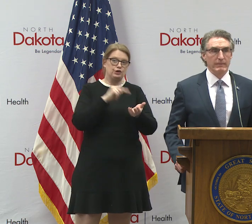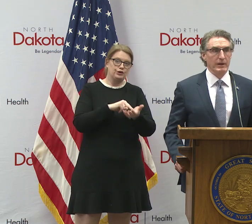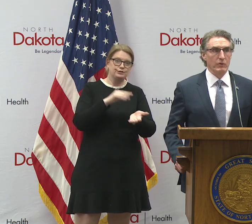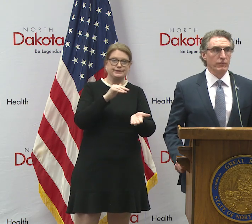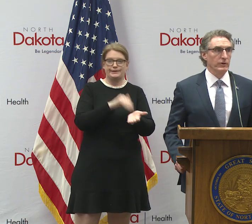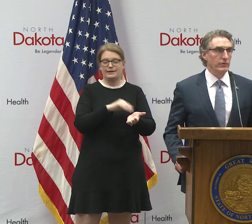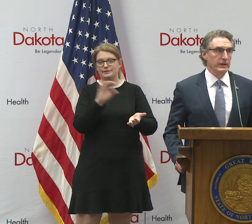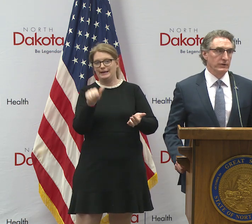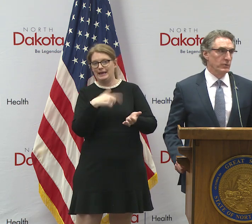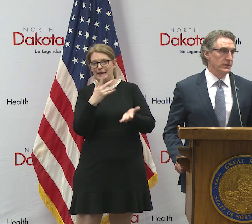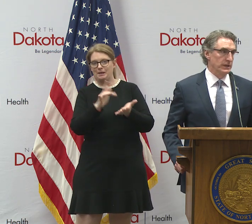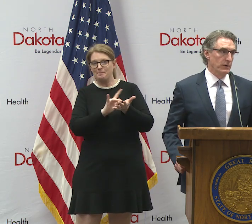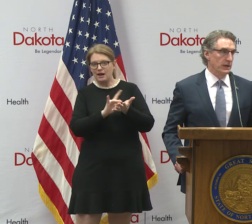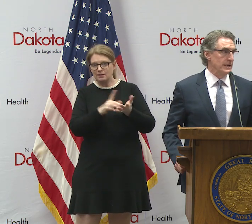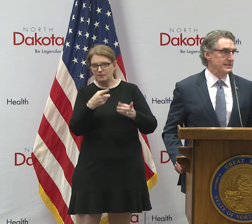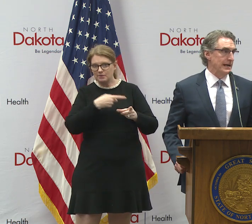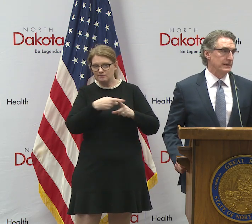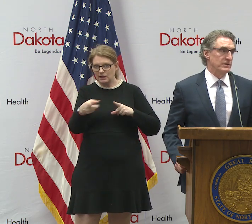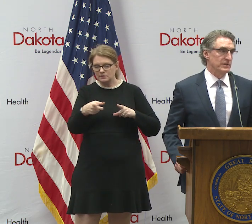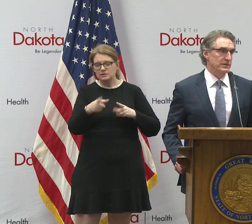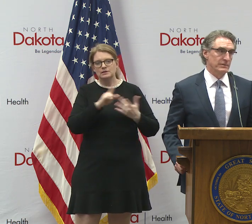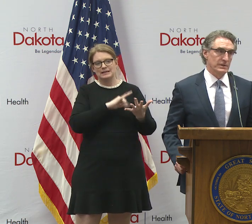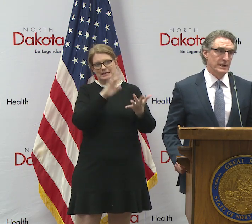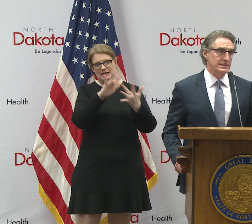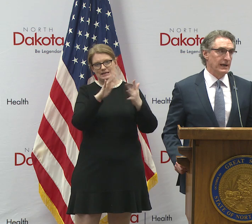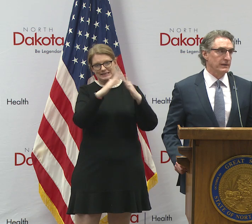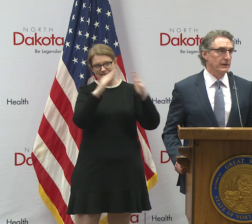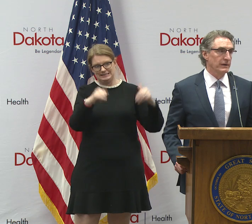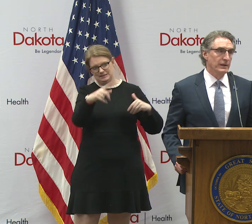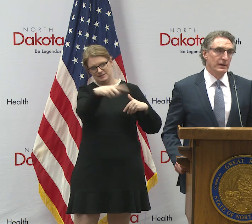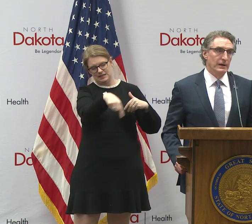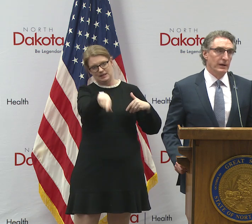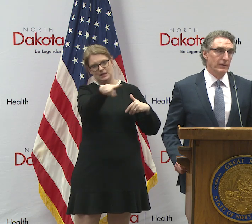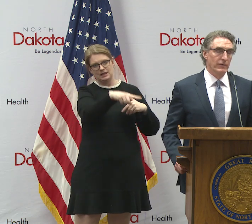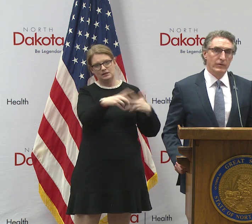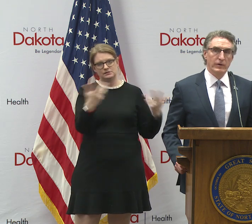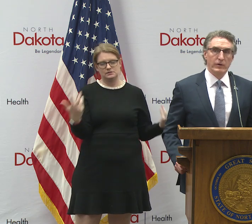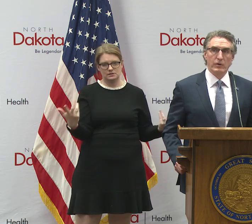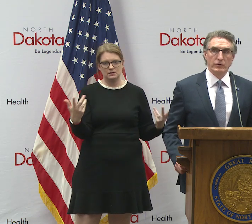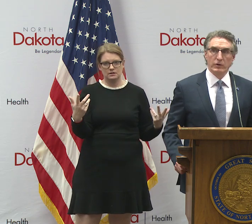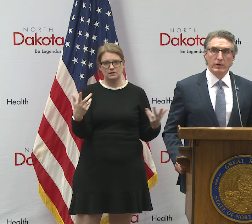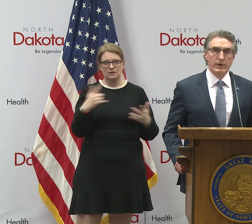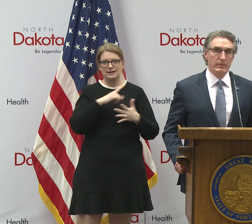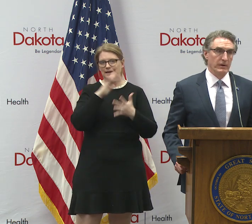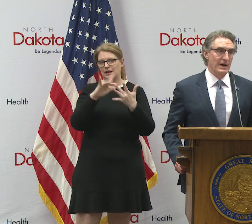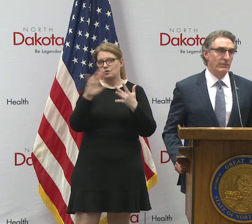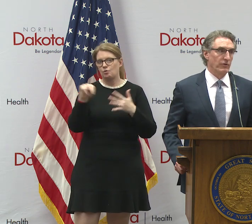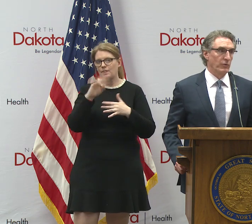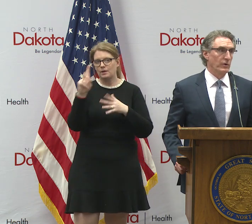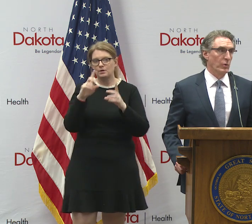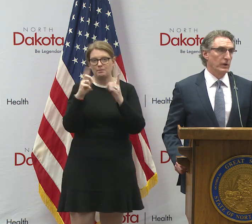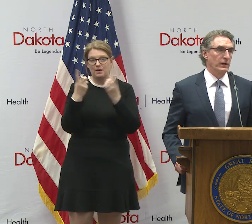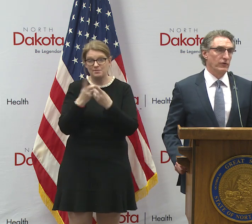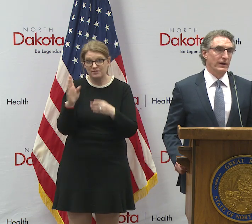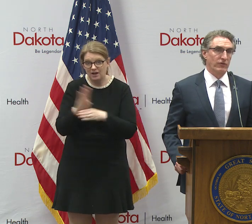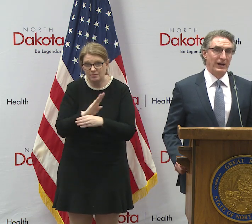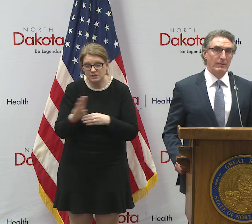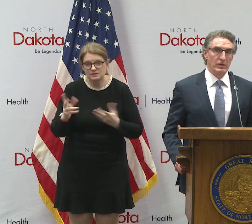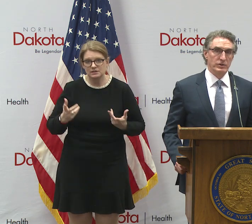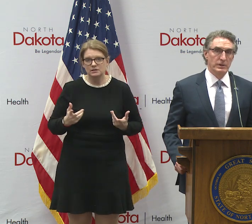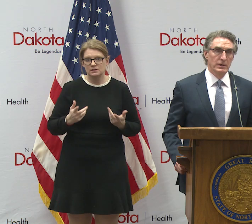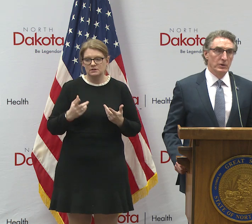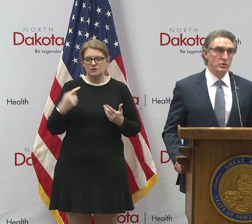doctor, any medical field thing to reach out, contact these systems, contact the North Dakota Department of Commerce. We're working to